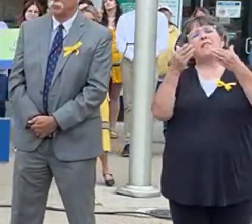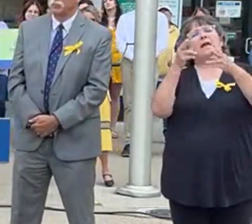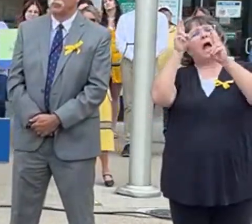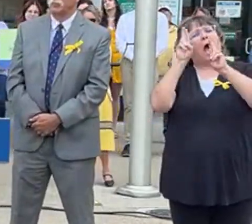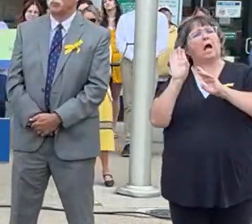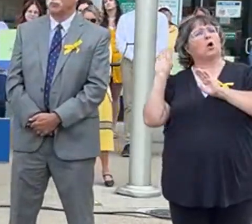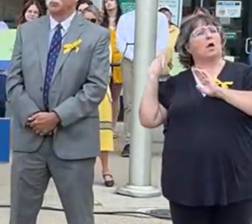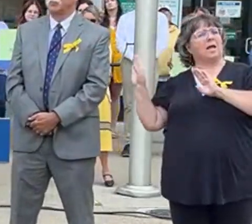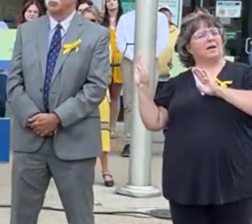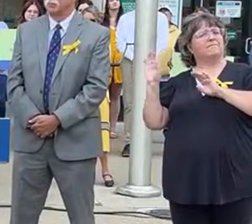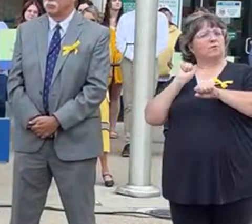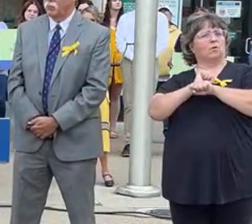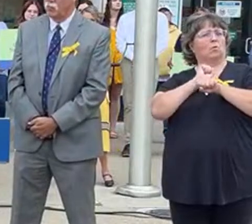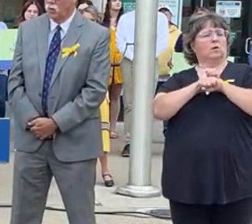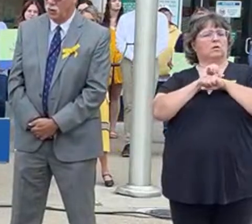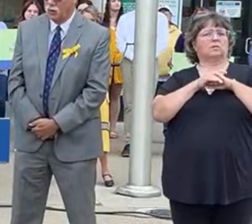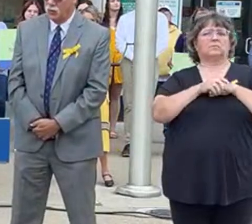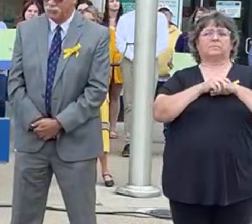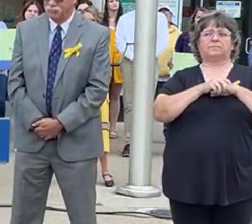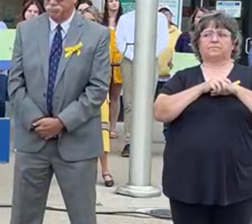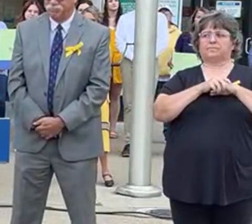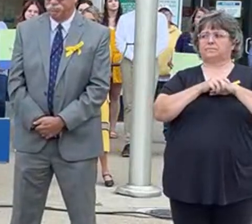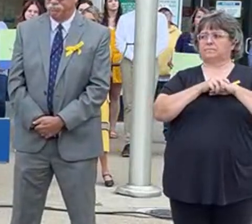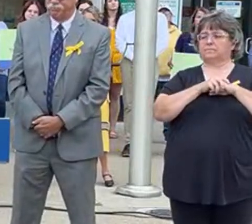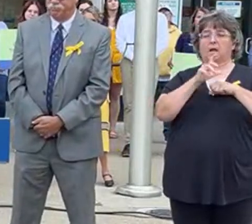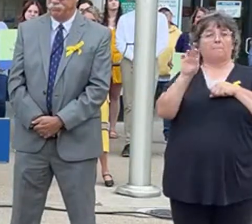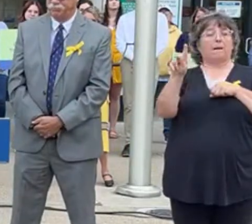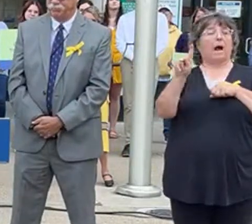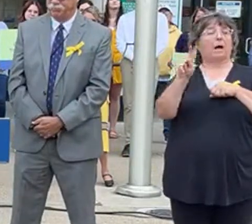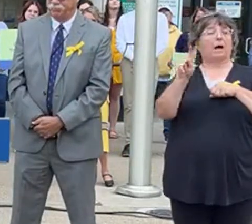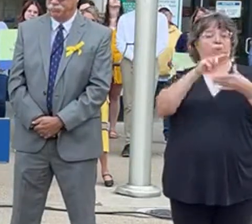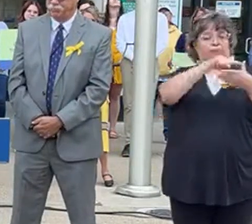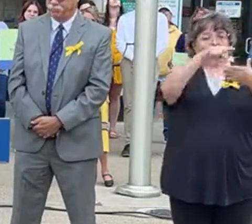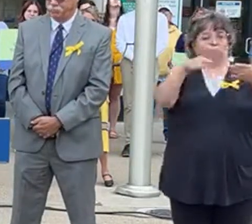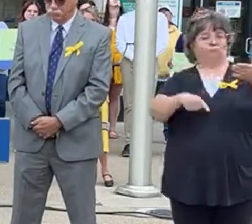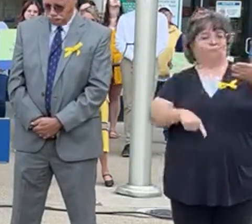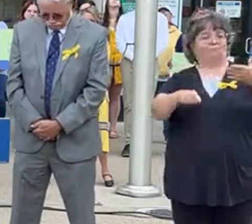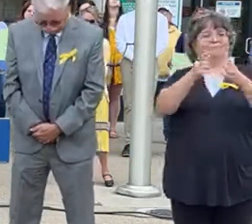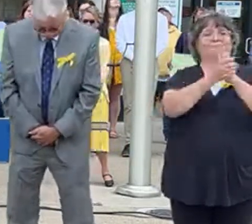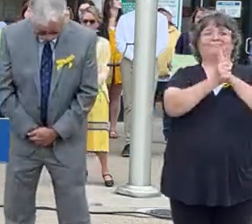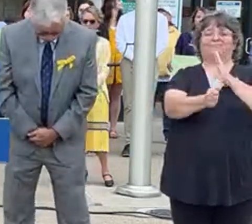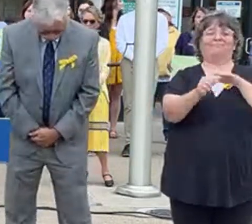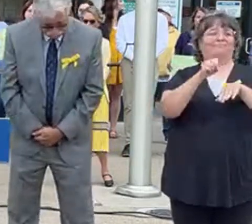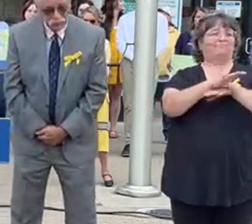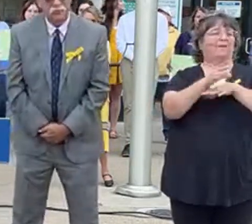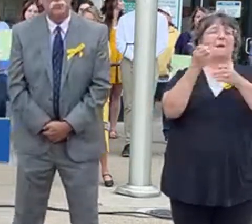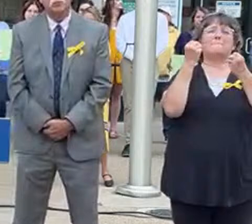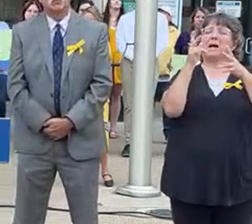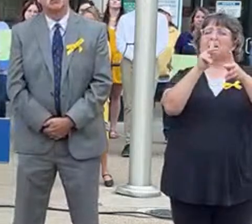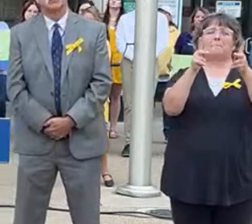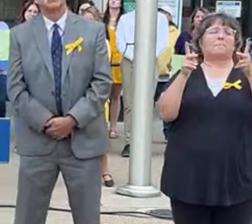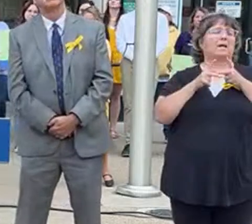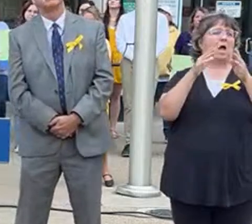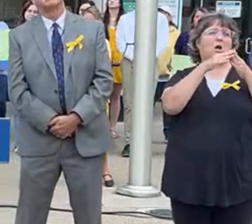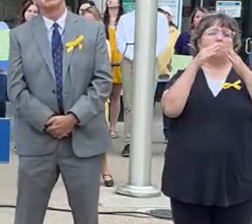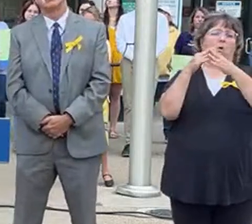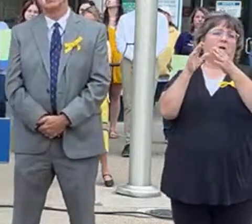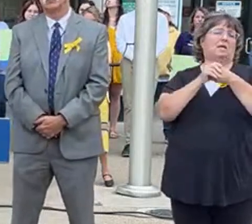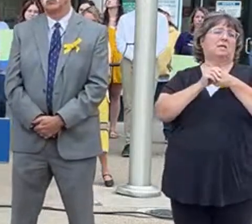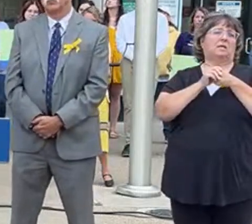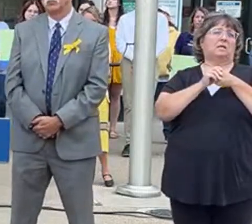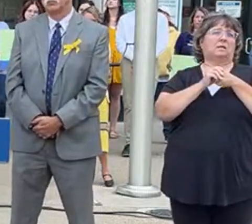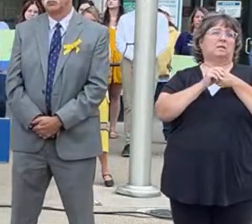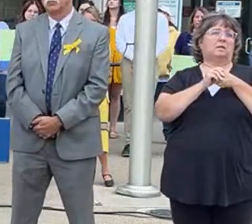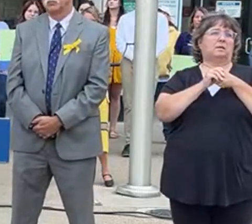honor him for his work. Mark's scope of skill and influence was shared at many places in our community, such